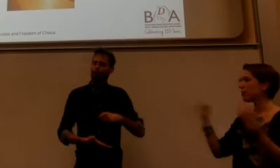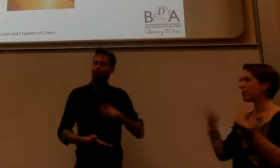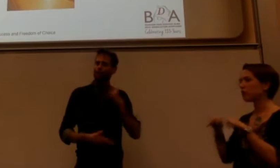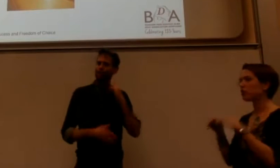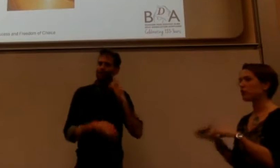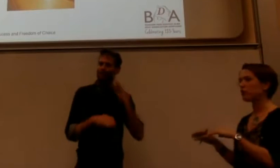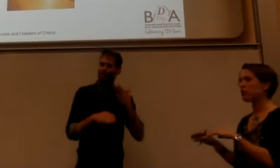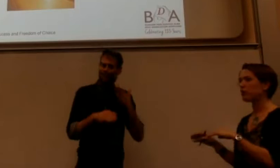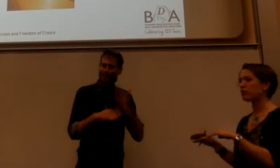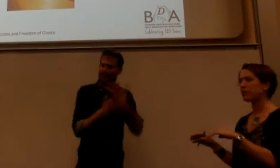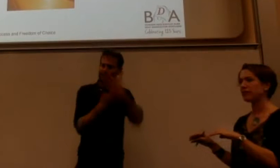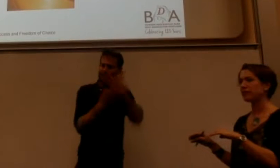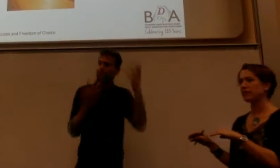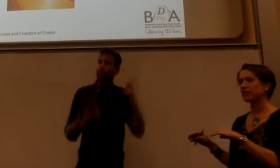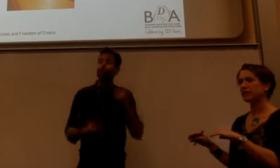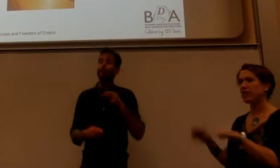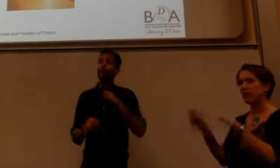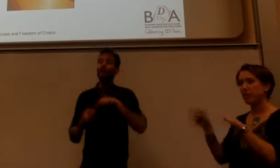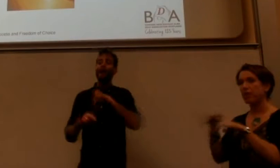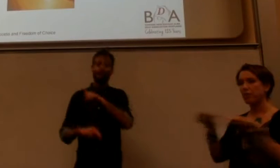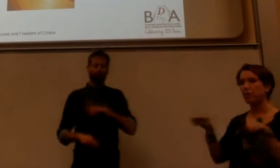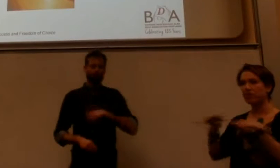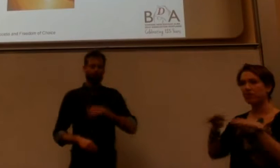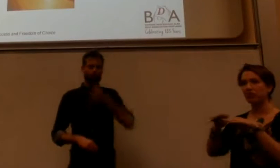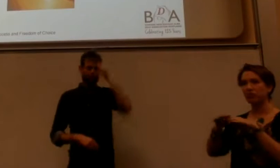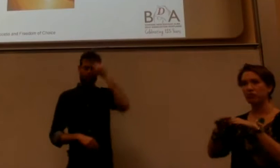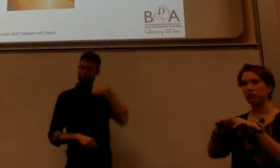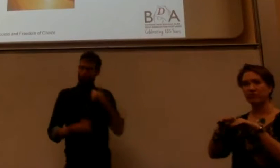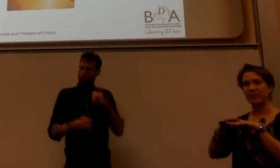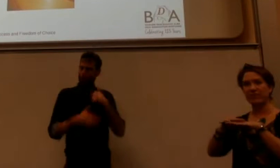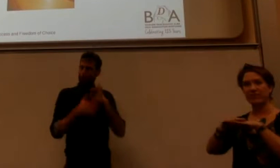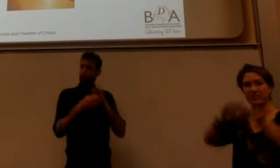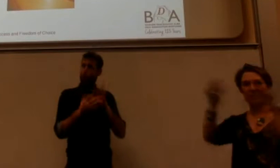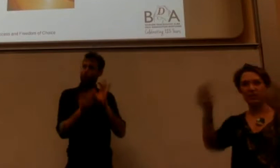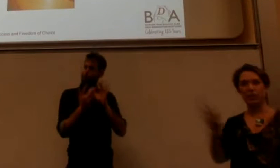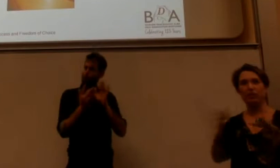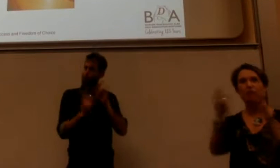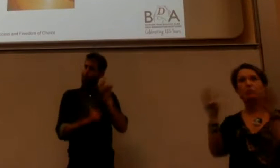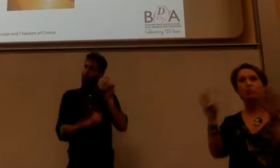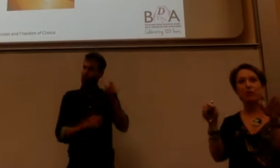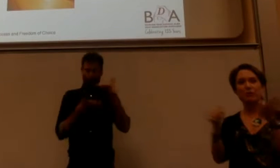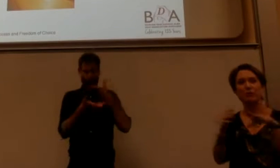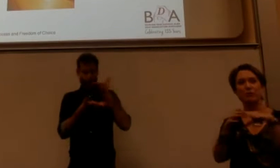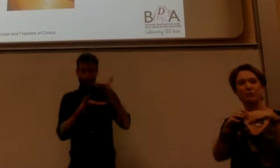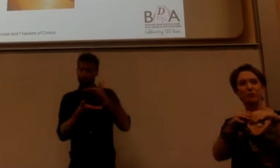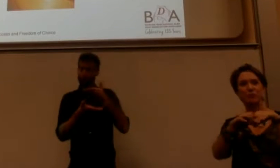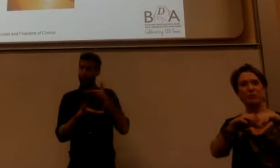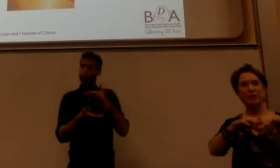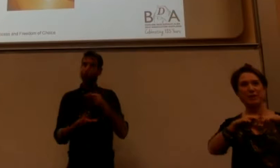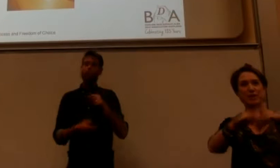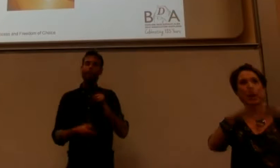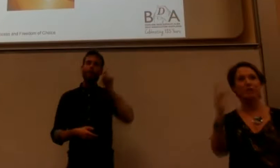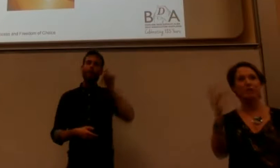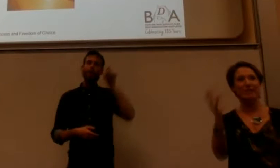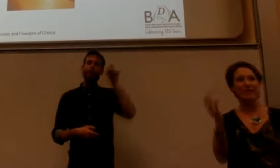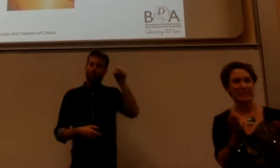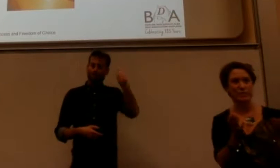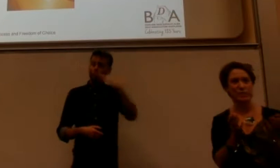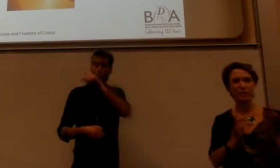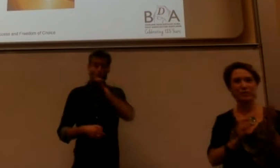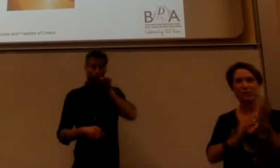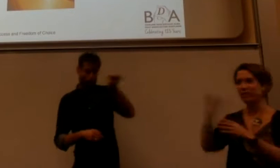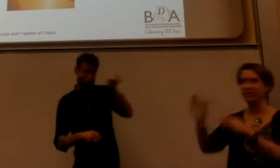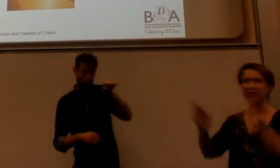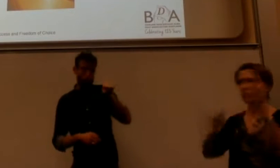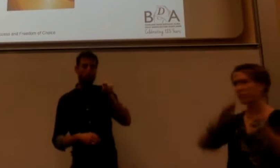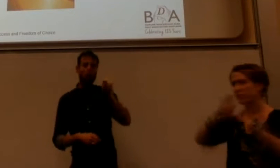If you approach one of those organisations, then they will make sure that the Deaf Sector Partnership knows, because we want to be coordinated. We